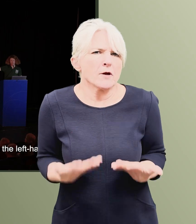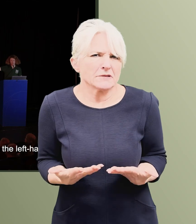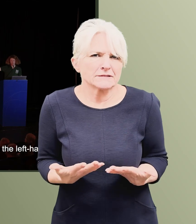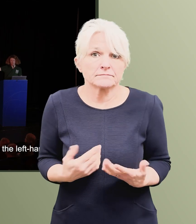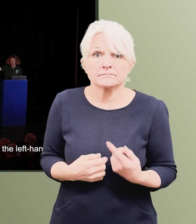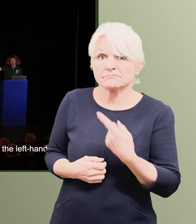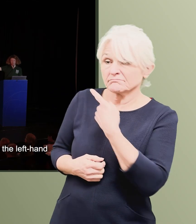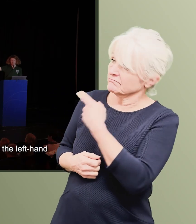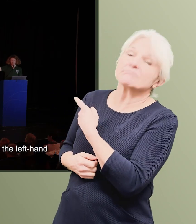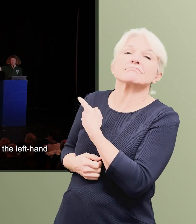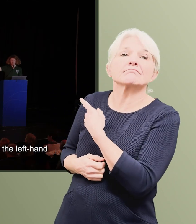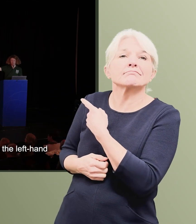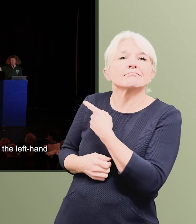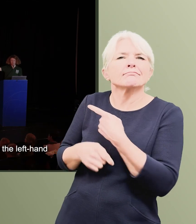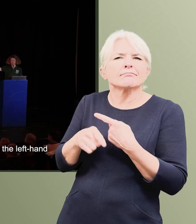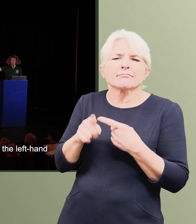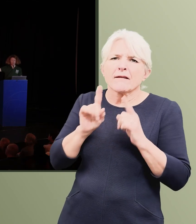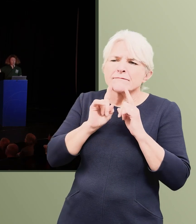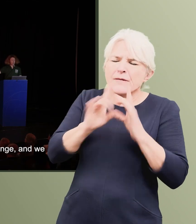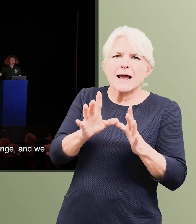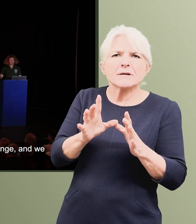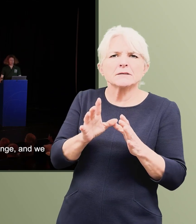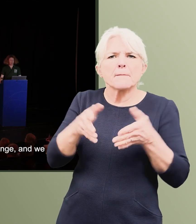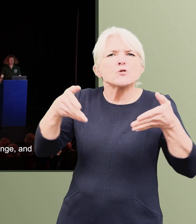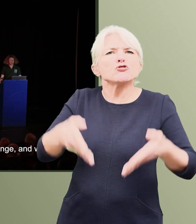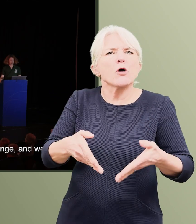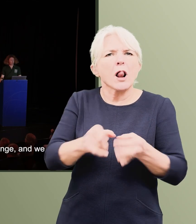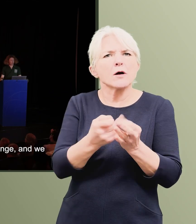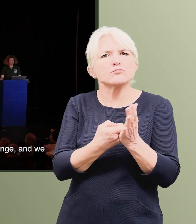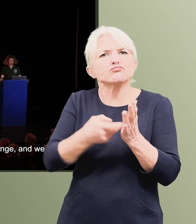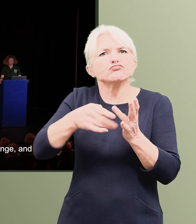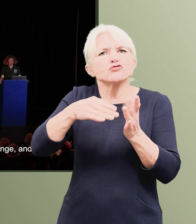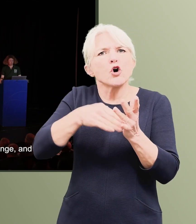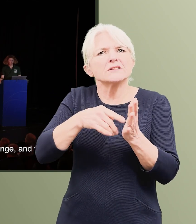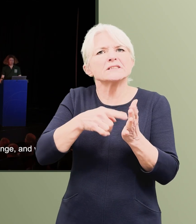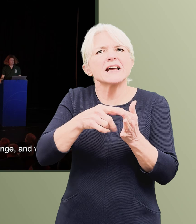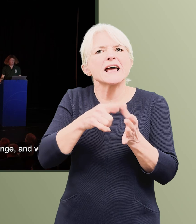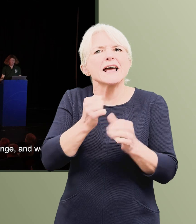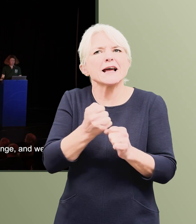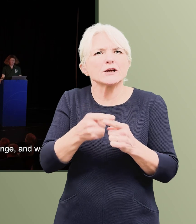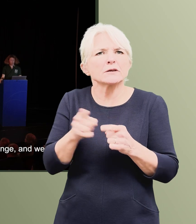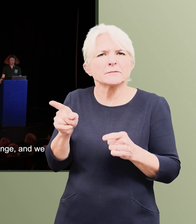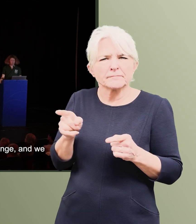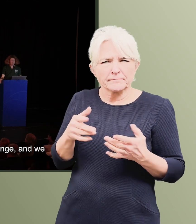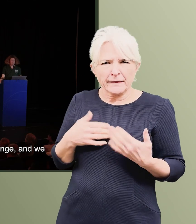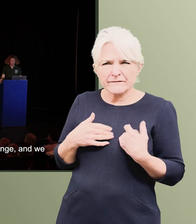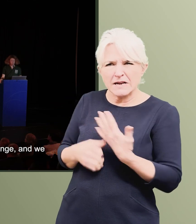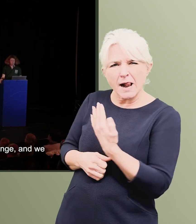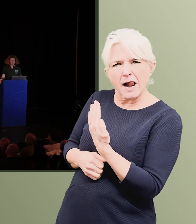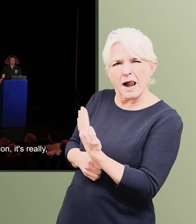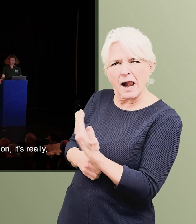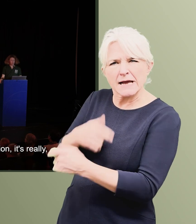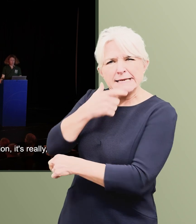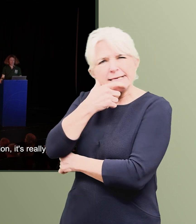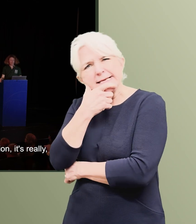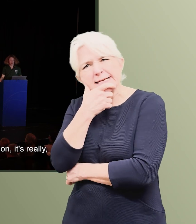Probability is the left-hand side is a better interpretation, but Neolithic plaques are very varied and very strange, and we don't understand them at